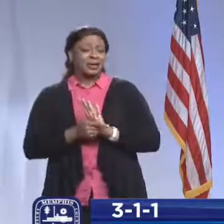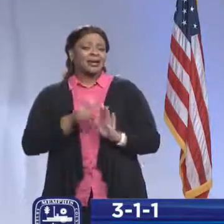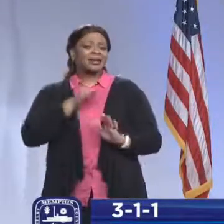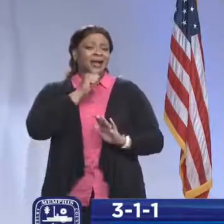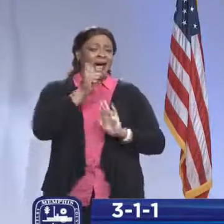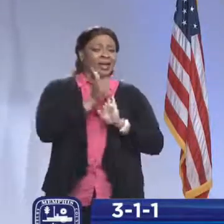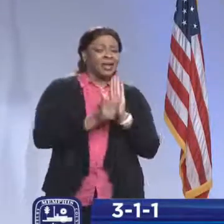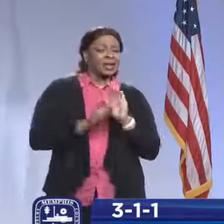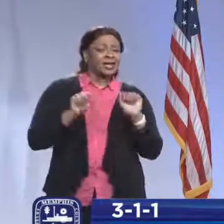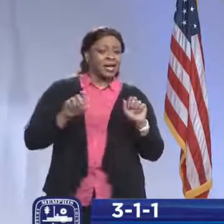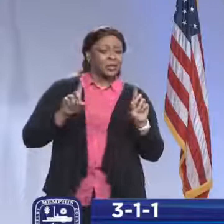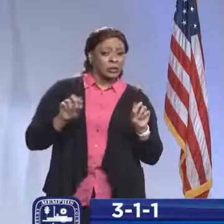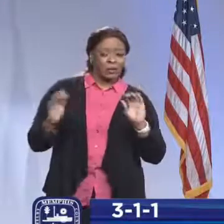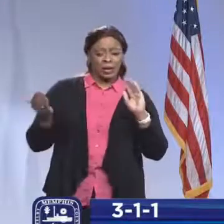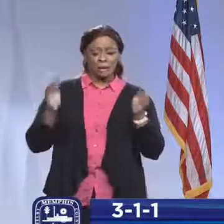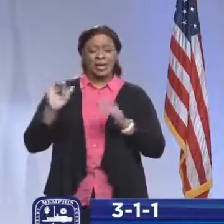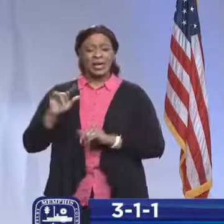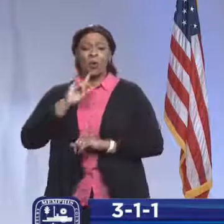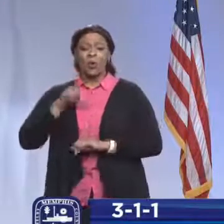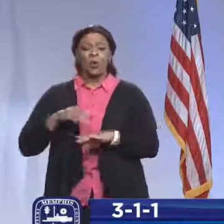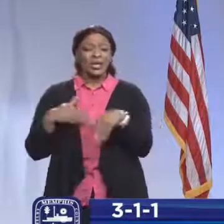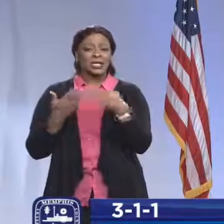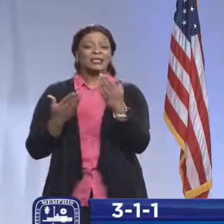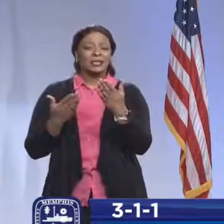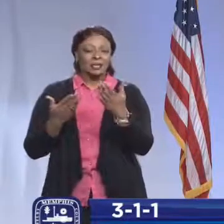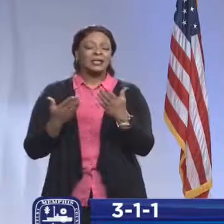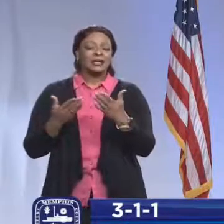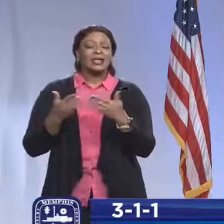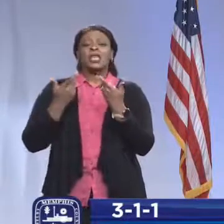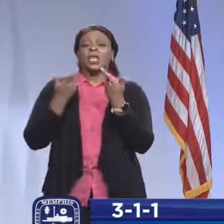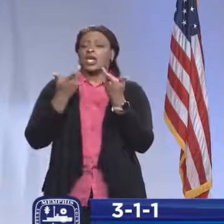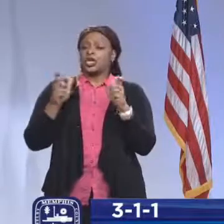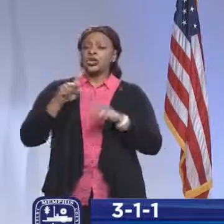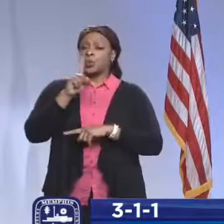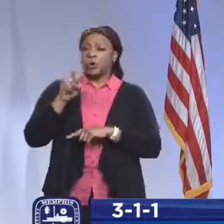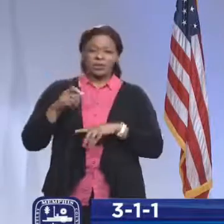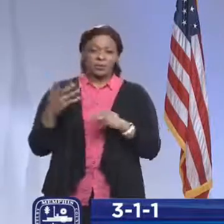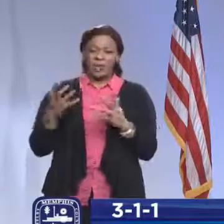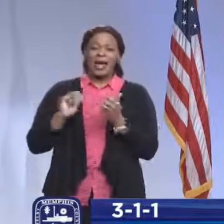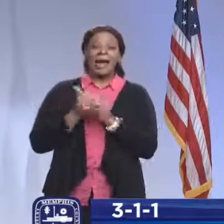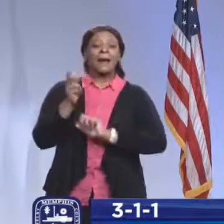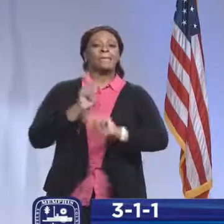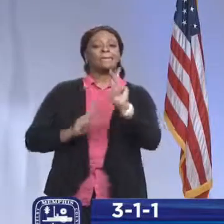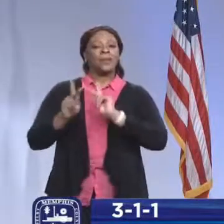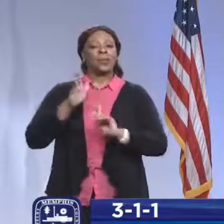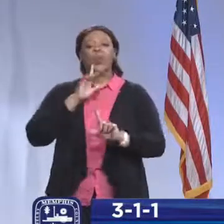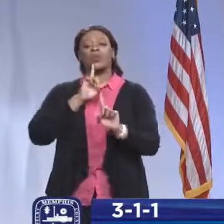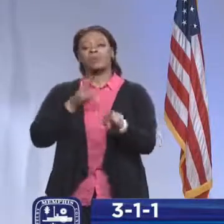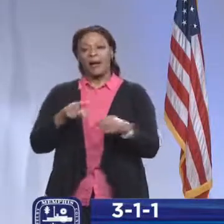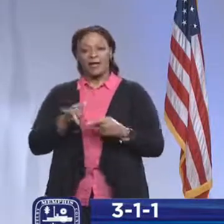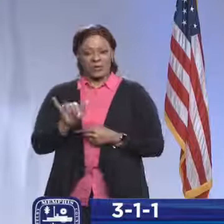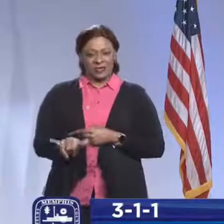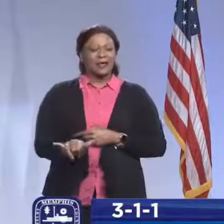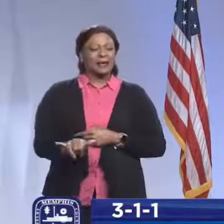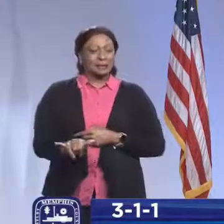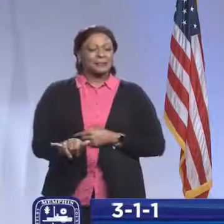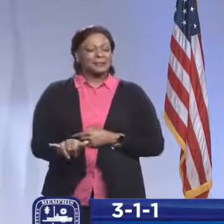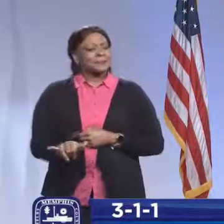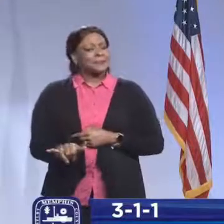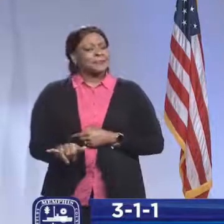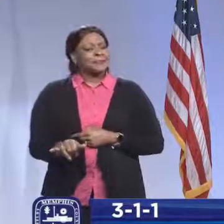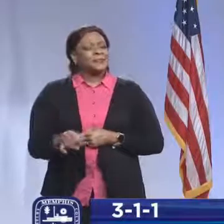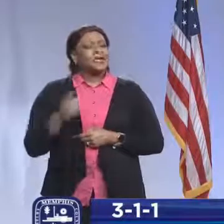not legally do relative to ordinances. But I think your bigger question has to do with how will people respond to that. And I